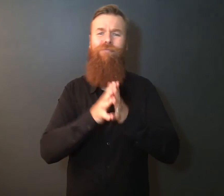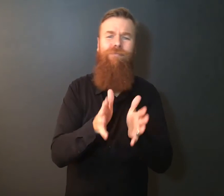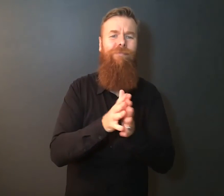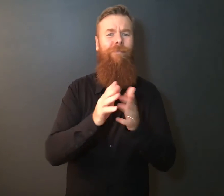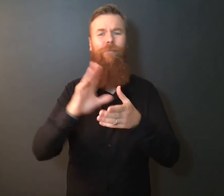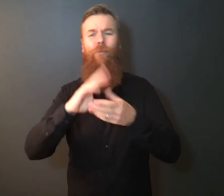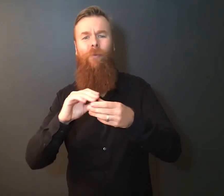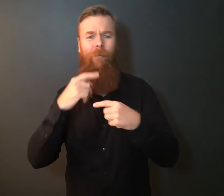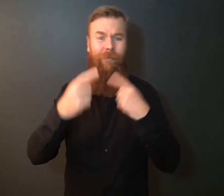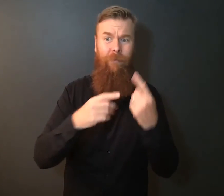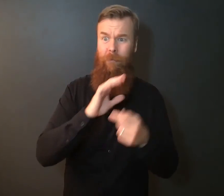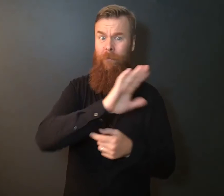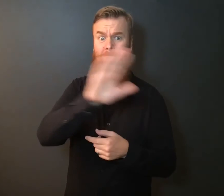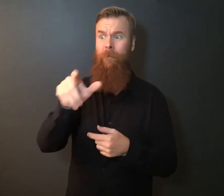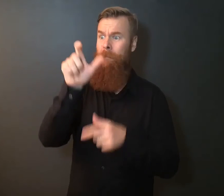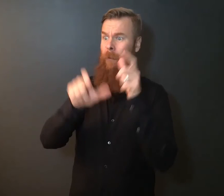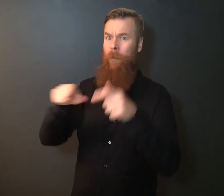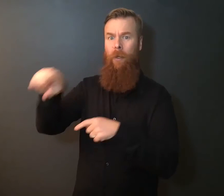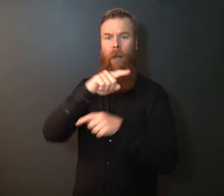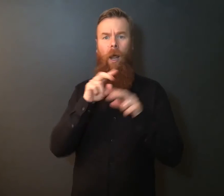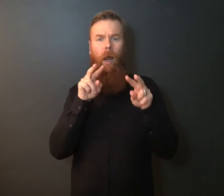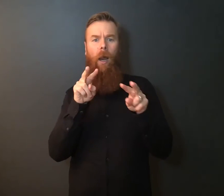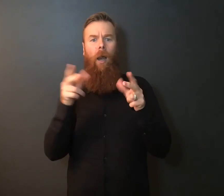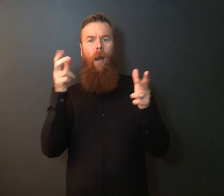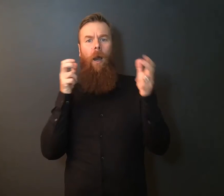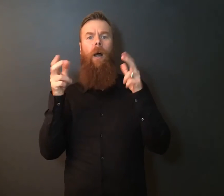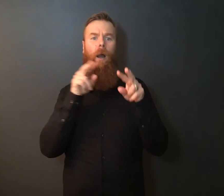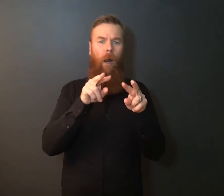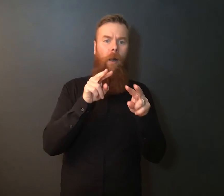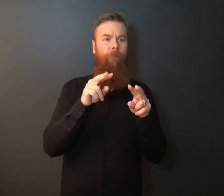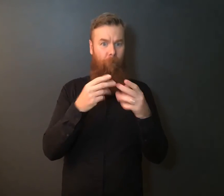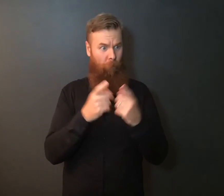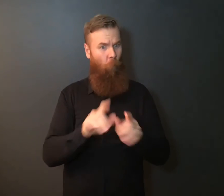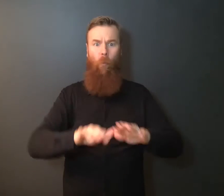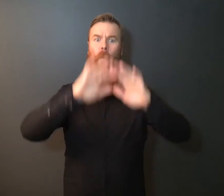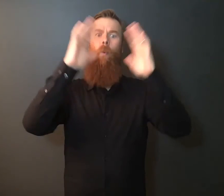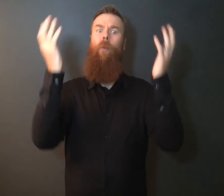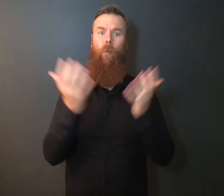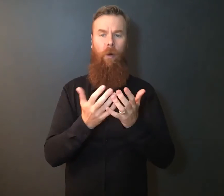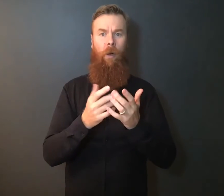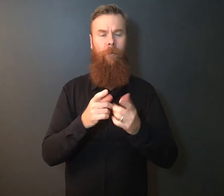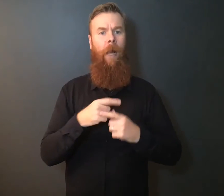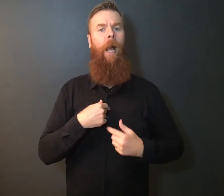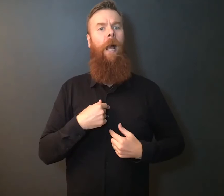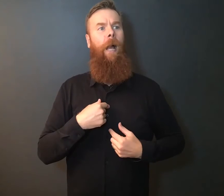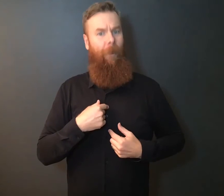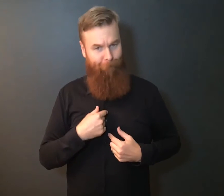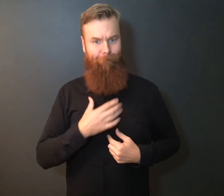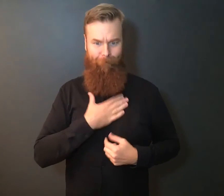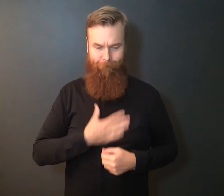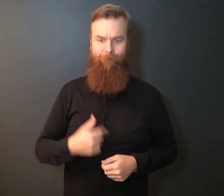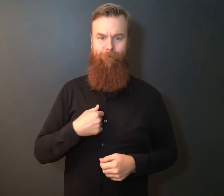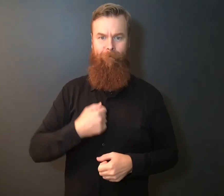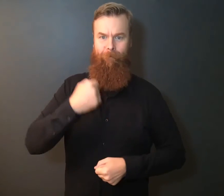at more global level by decision makers, because the support that we might have is always much